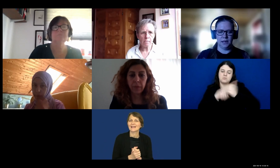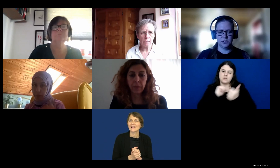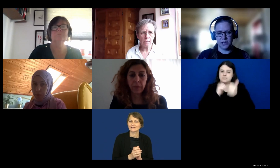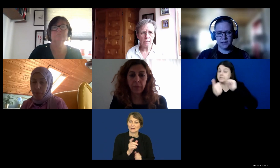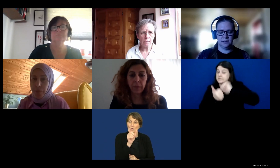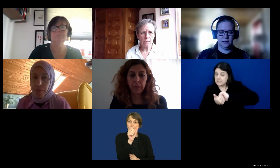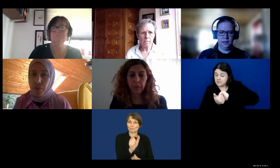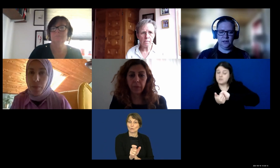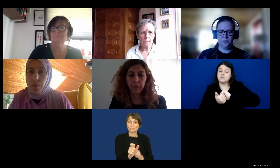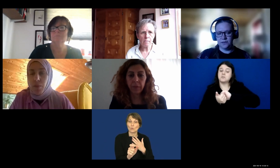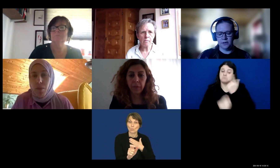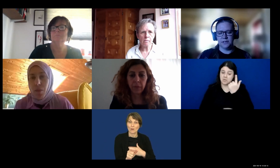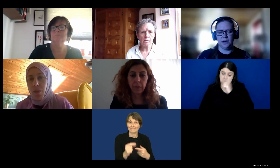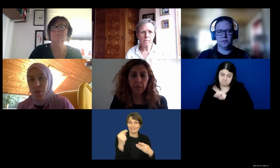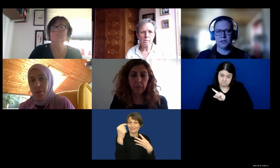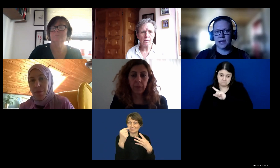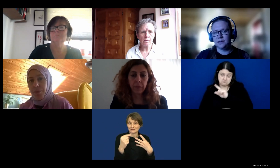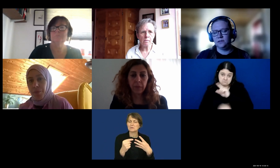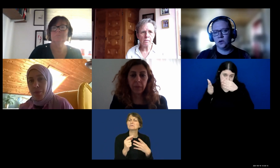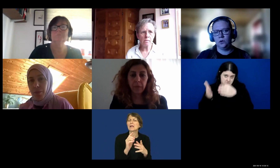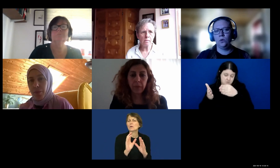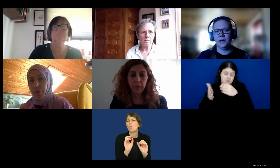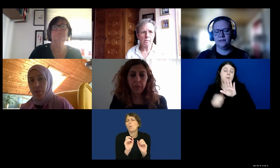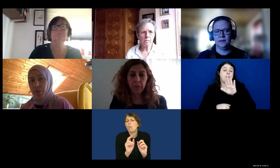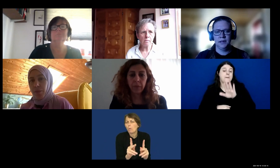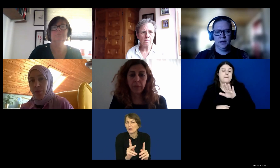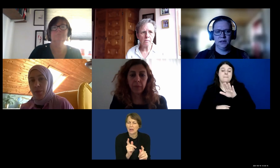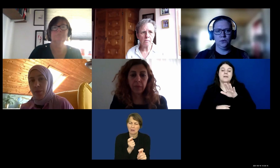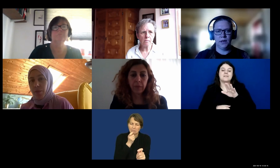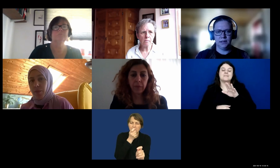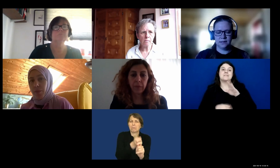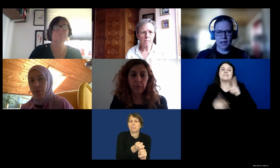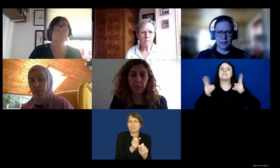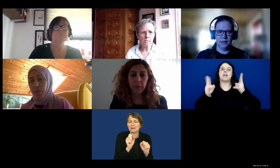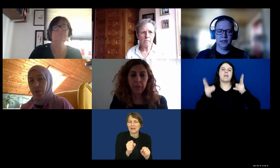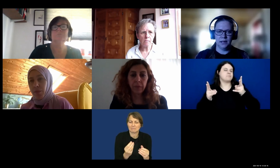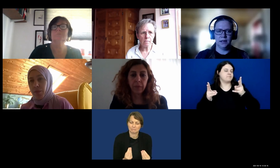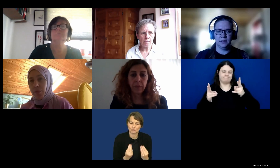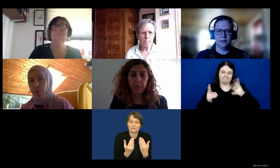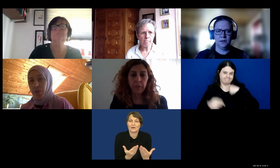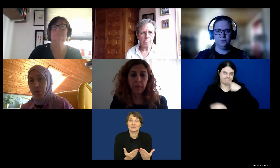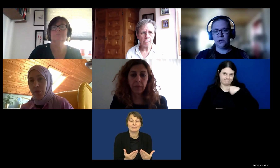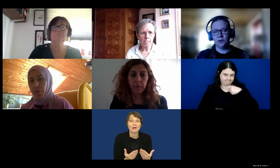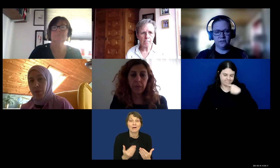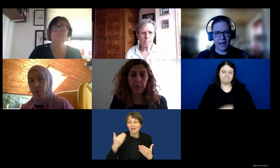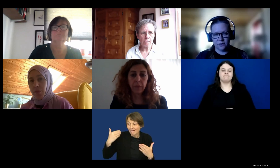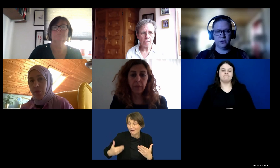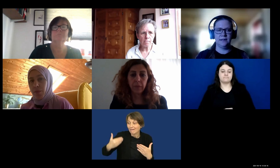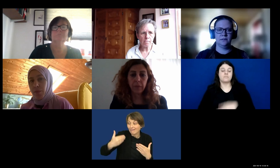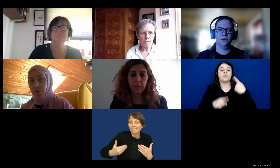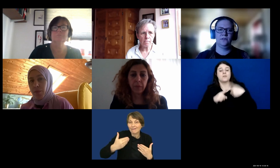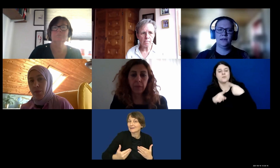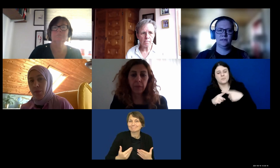adaptations to get a specific device, but that is not always the way it's done because of lack